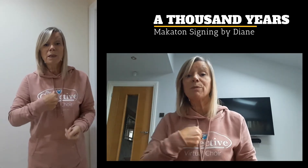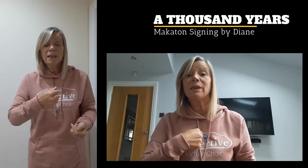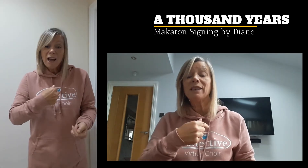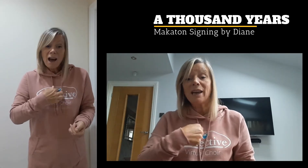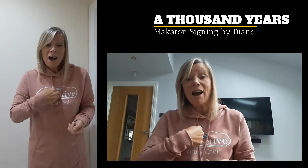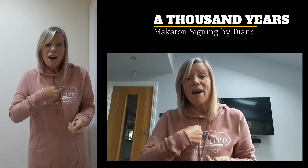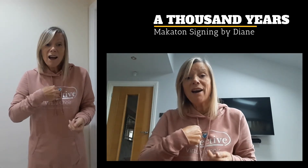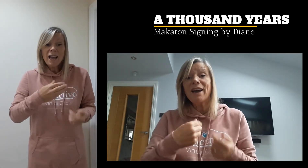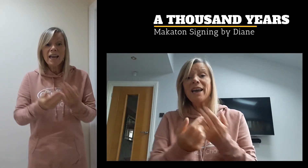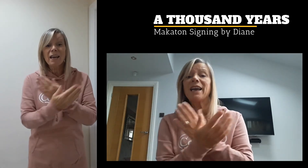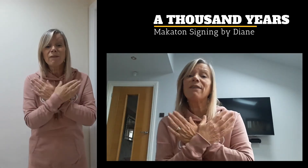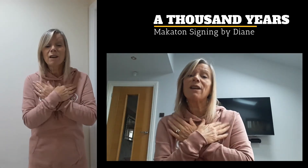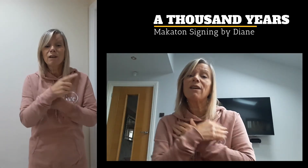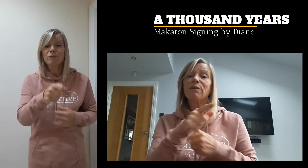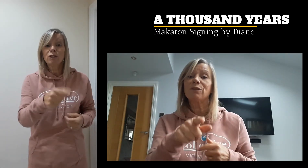to me.